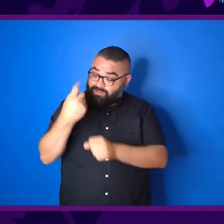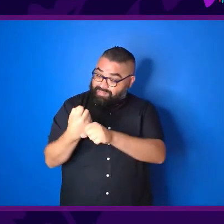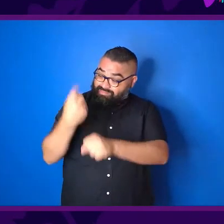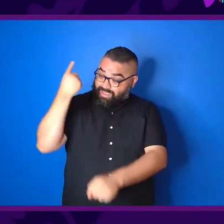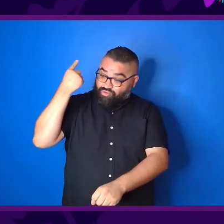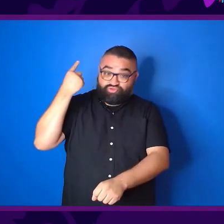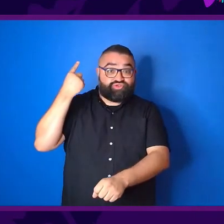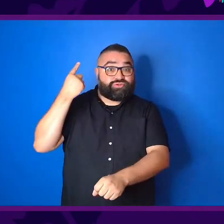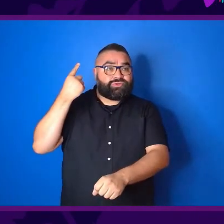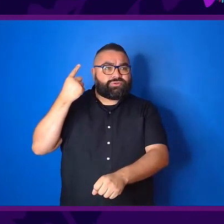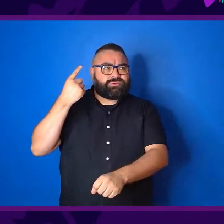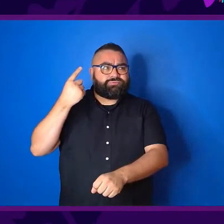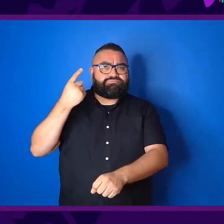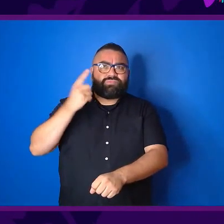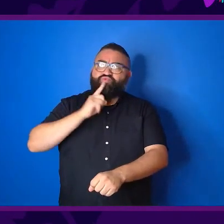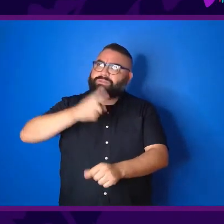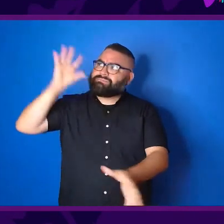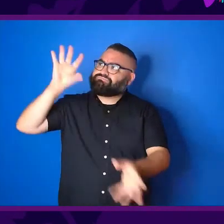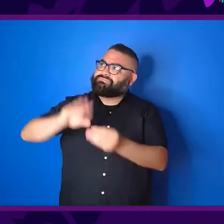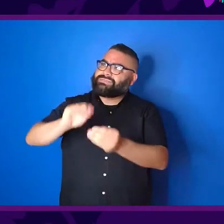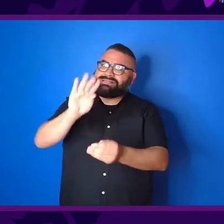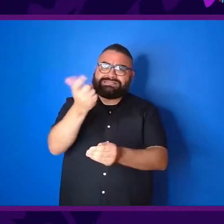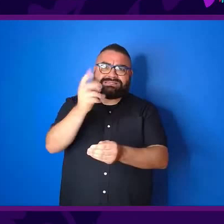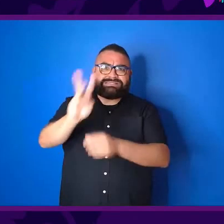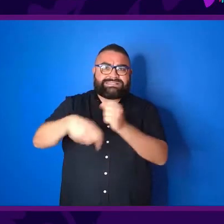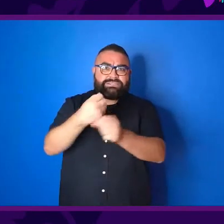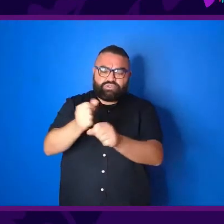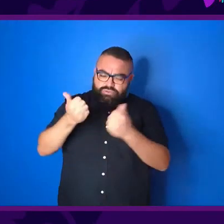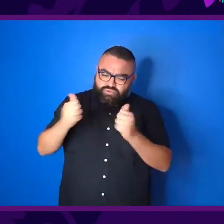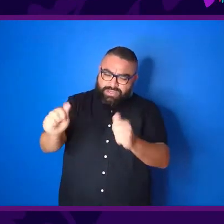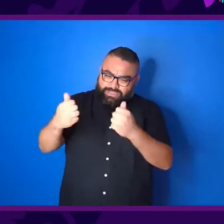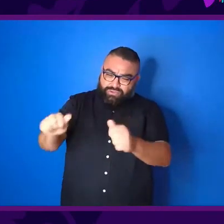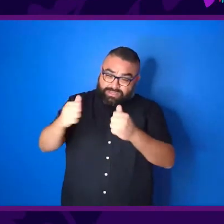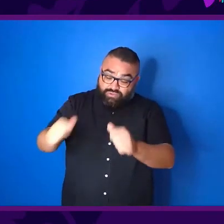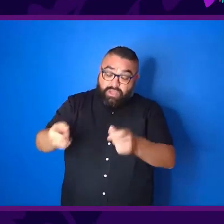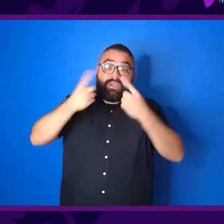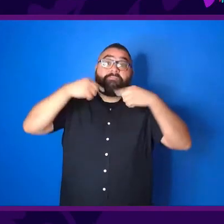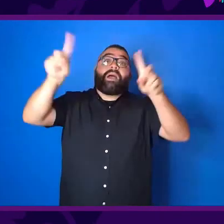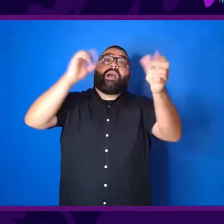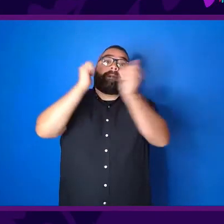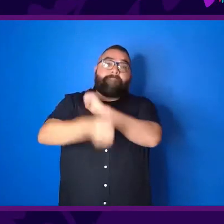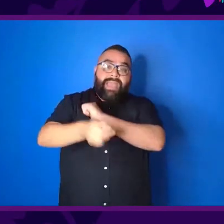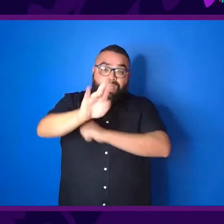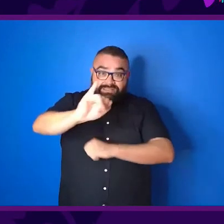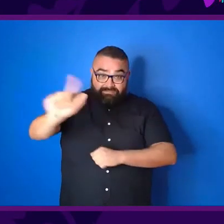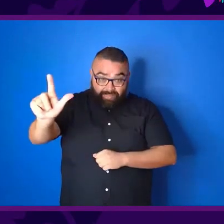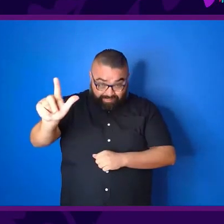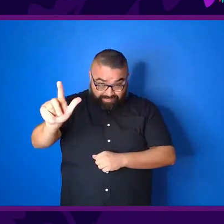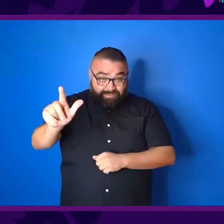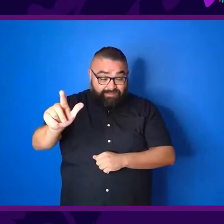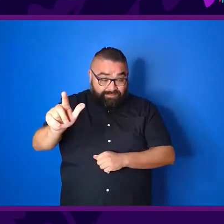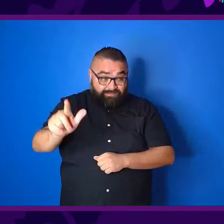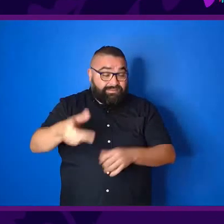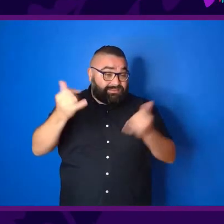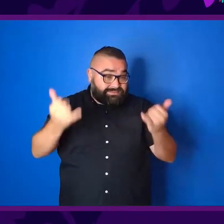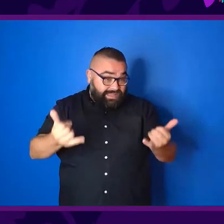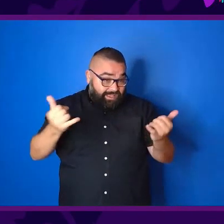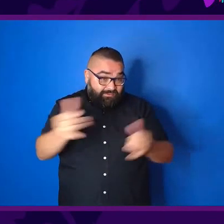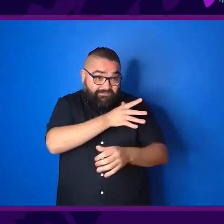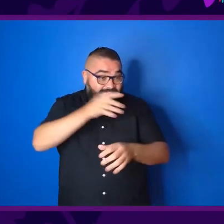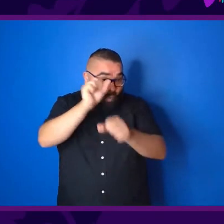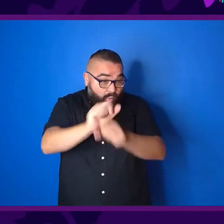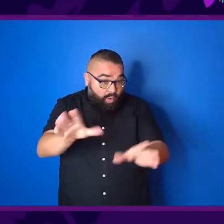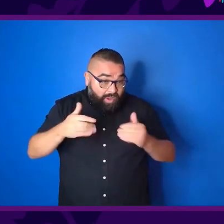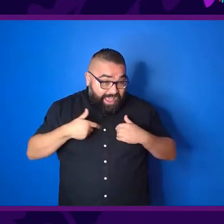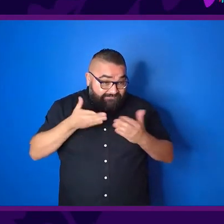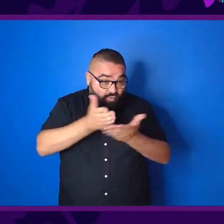16 years of trying, we finally passed that law, and now farm workers have all the rights of every